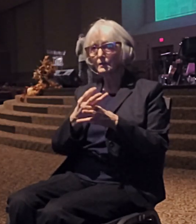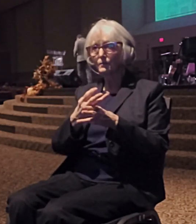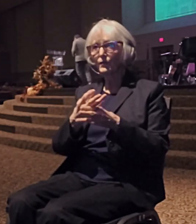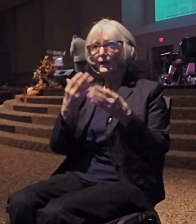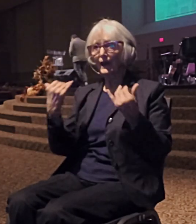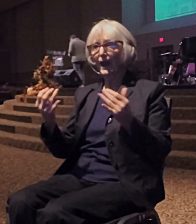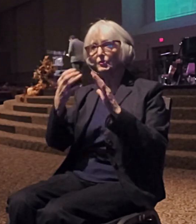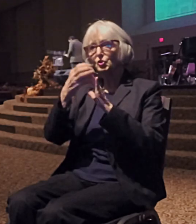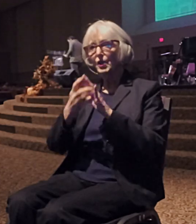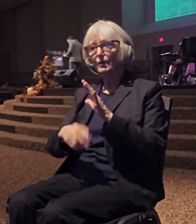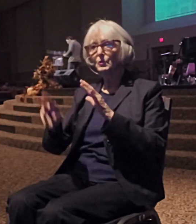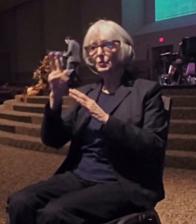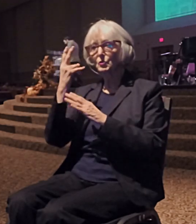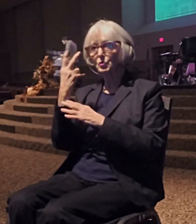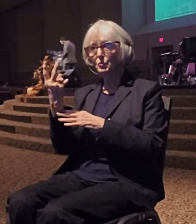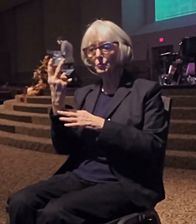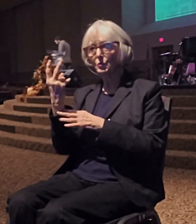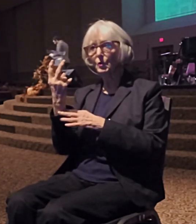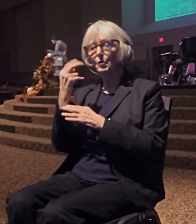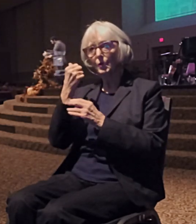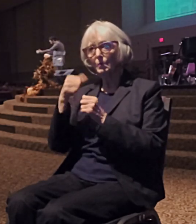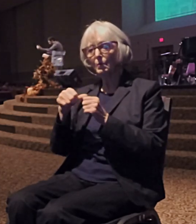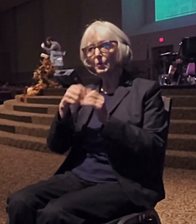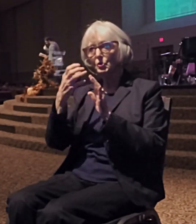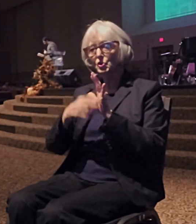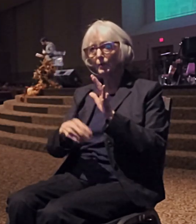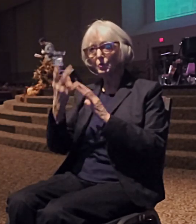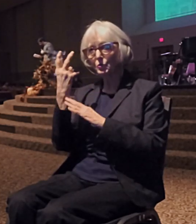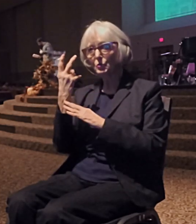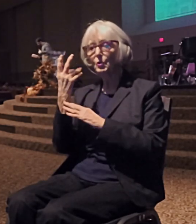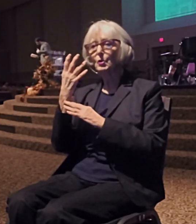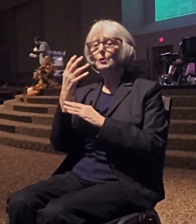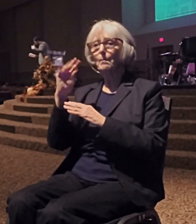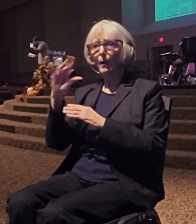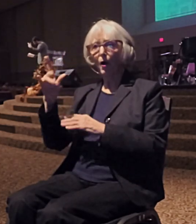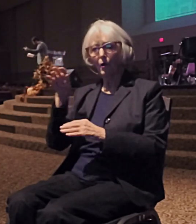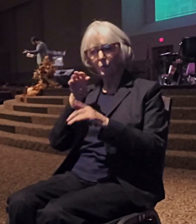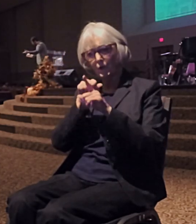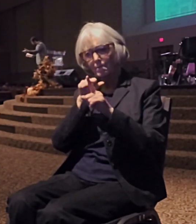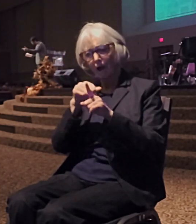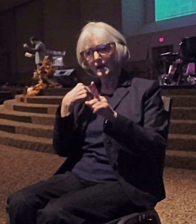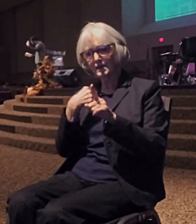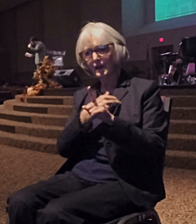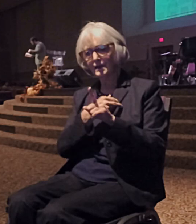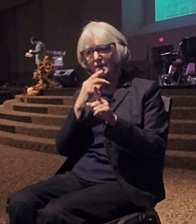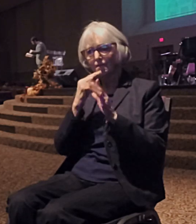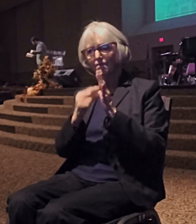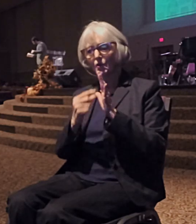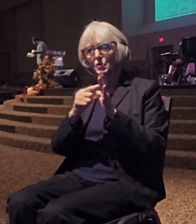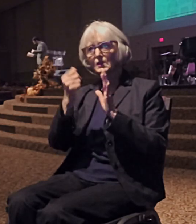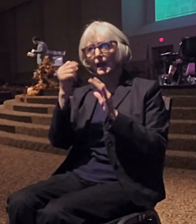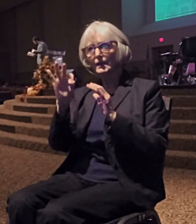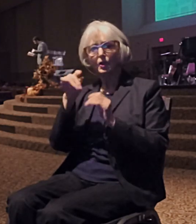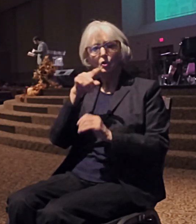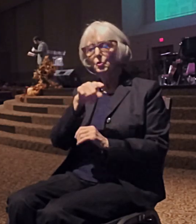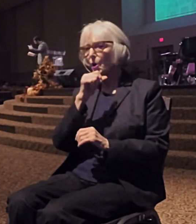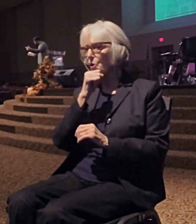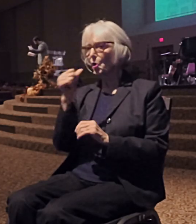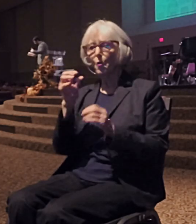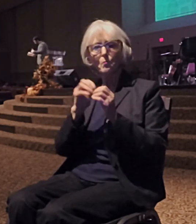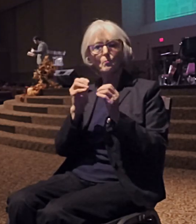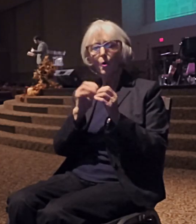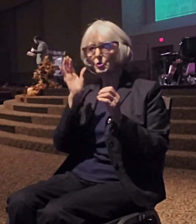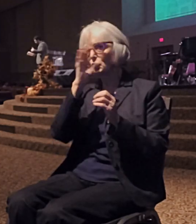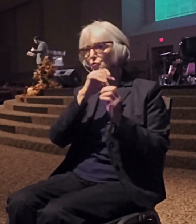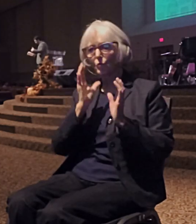2. Chapter 2, let's remember this. In chapter 2, Paul reminds us that we are, verse 19, no longer strangers and aliens, but